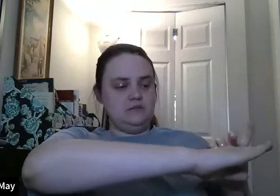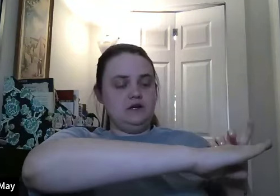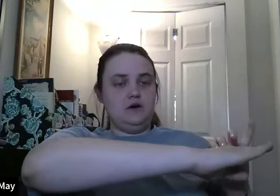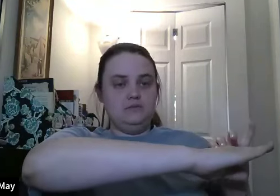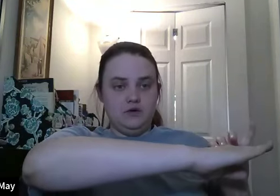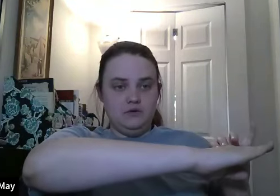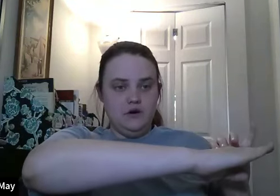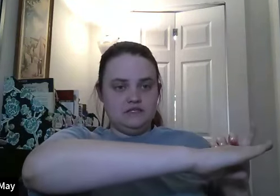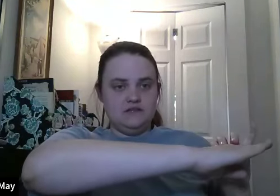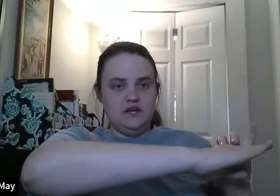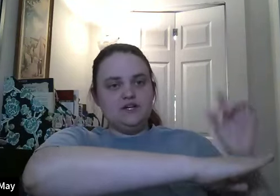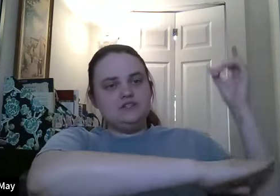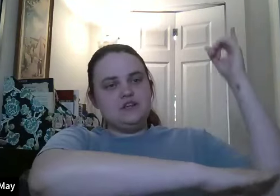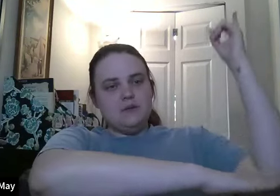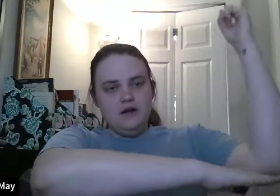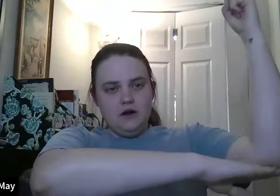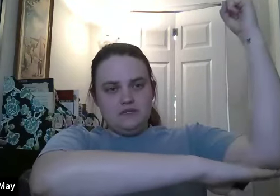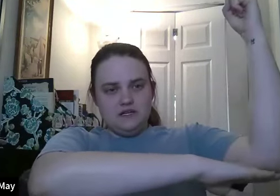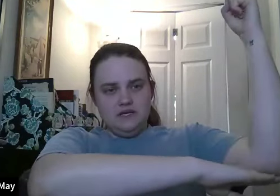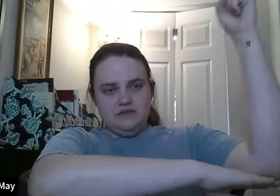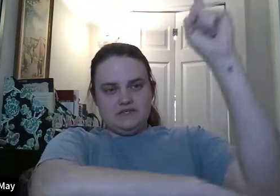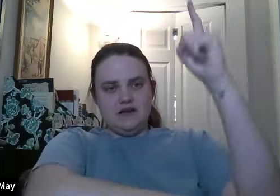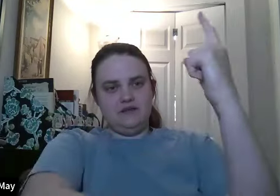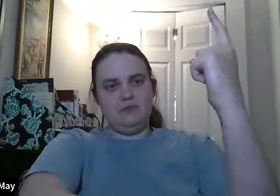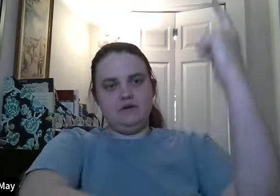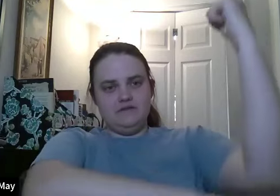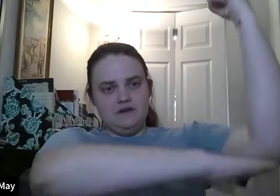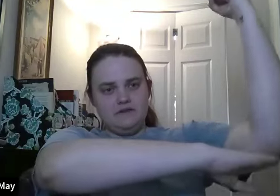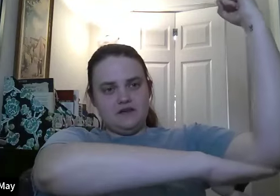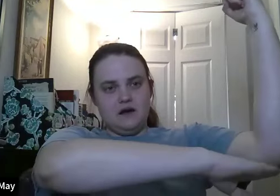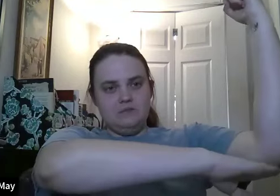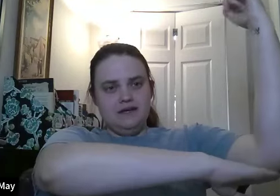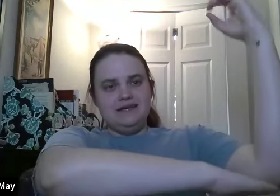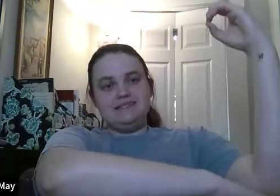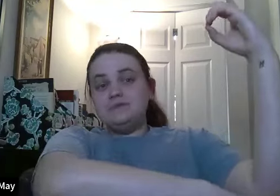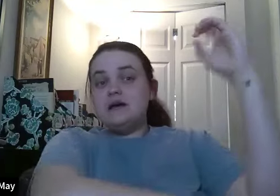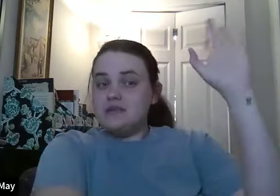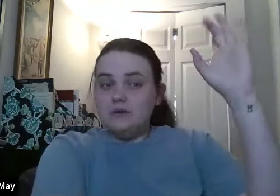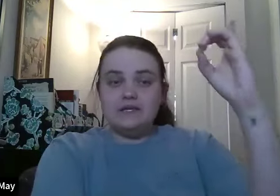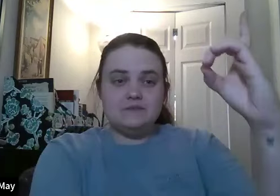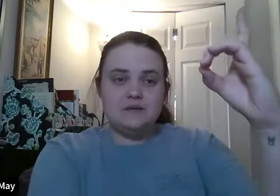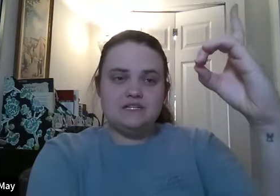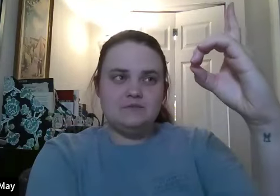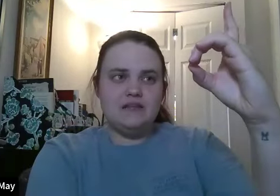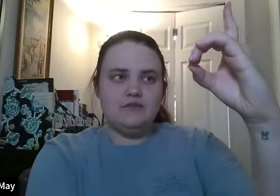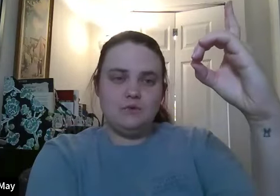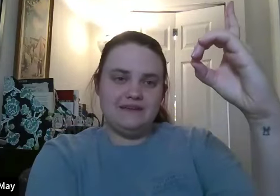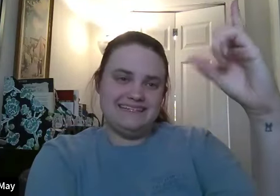non-dominant arm go across. Your dominant arm is going to be in this kind of like pointer finger at the top. Sometimes I'll admit, sometimes I do make it look more like a